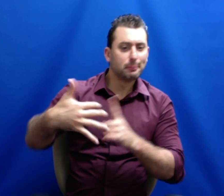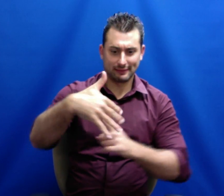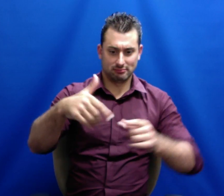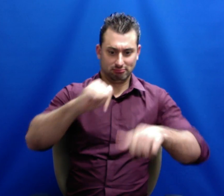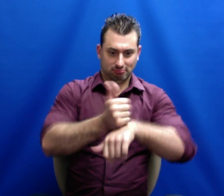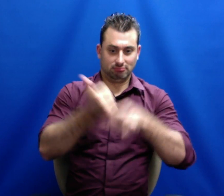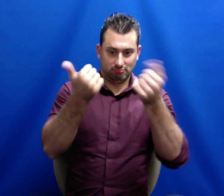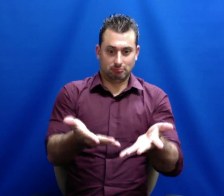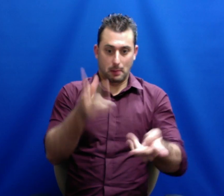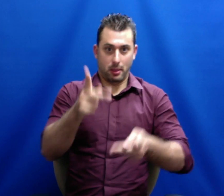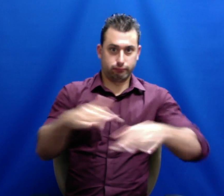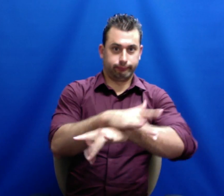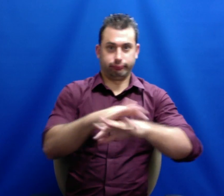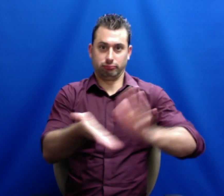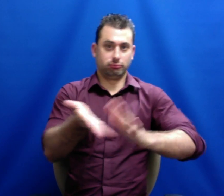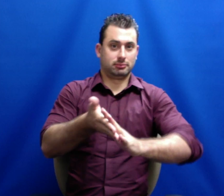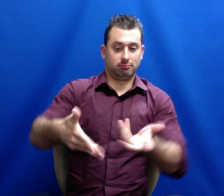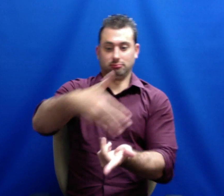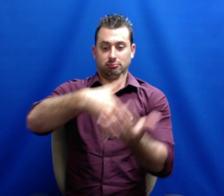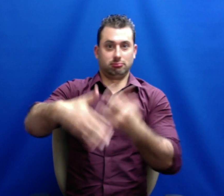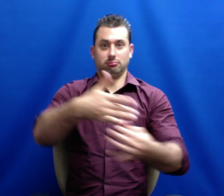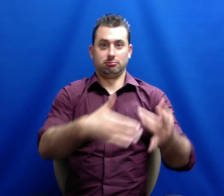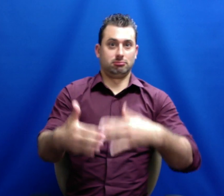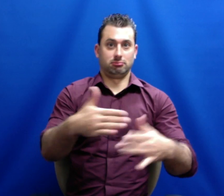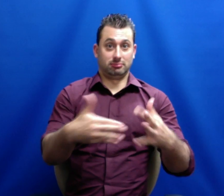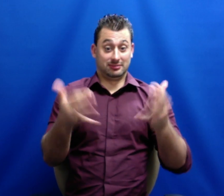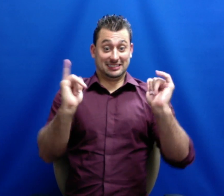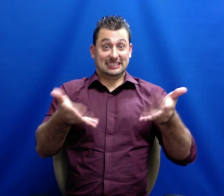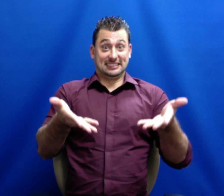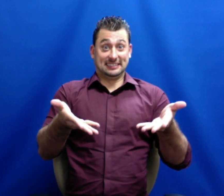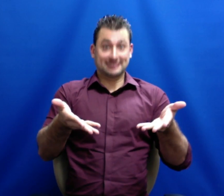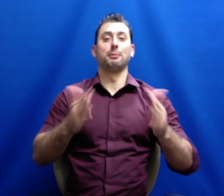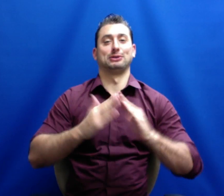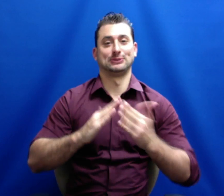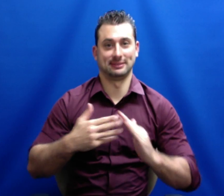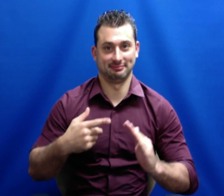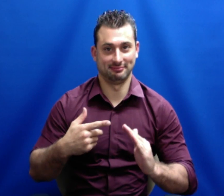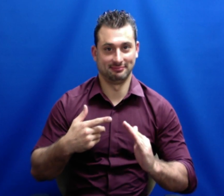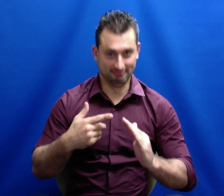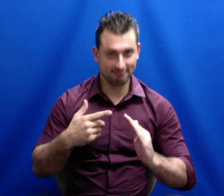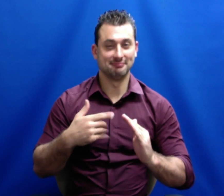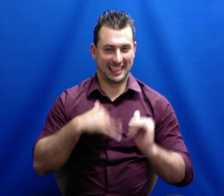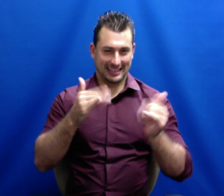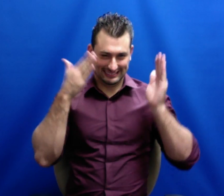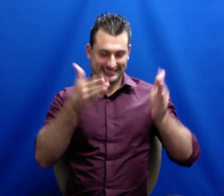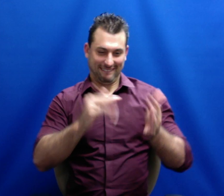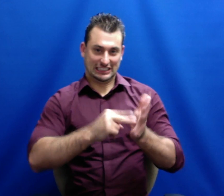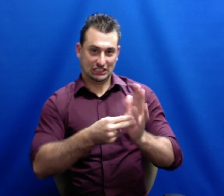for people to congregate. And that is a community. That is the definition of